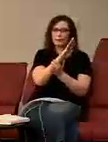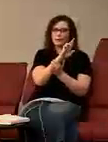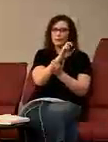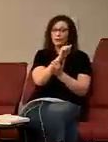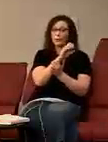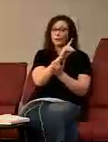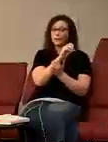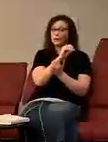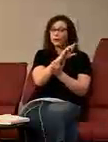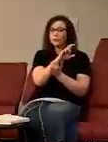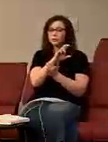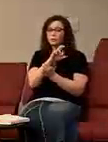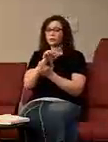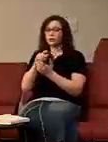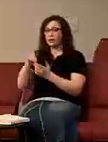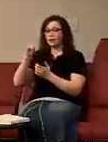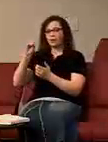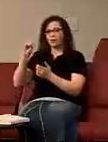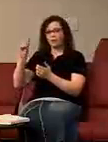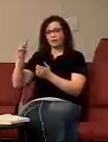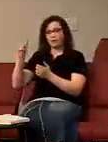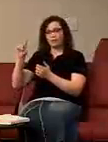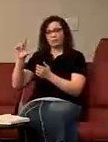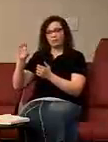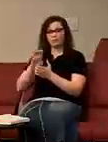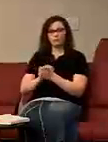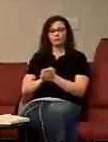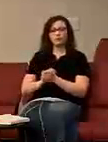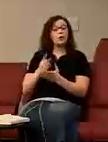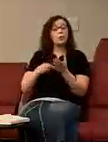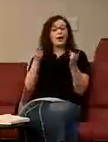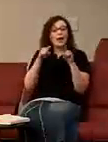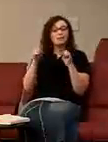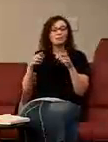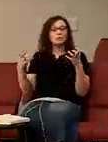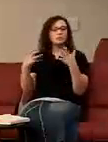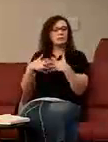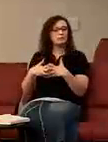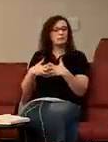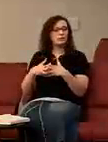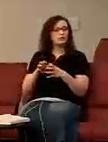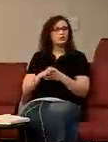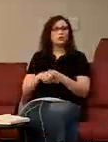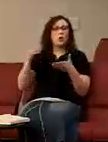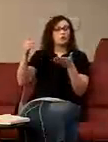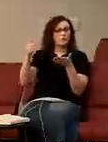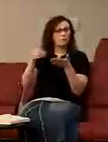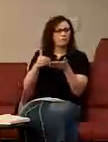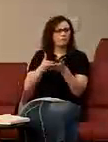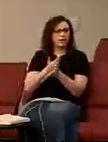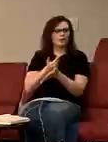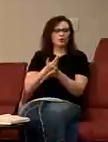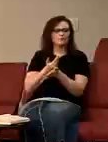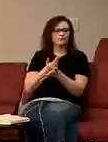I don't know if you'll track with this, but what happens when you get a Labrador is you refresh the gene pool. So now there's a lot more options